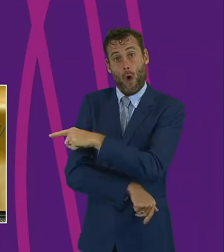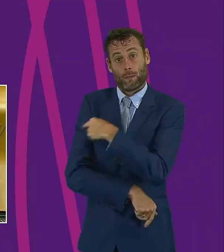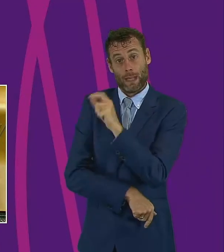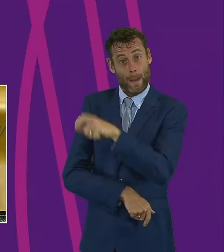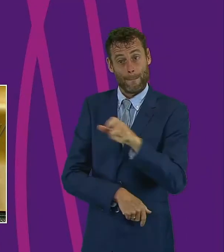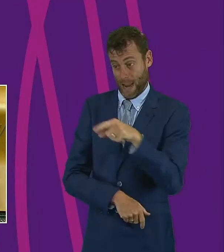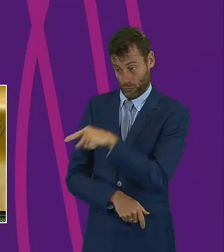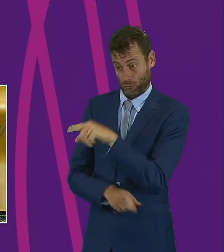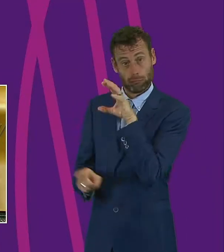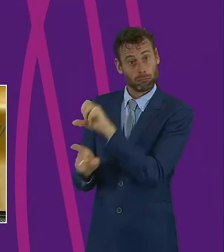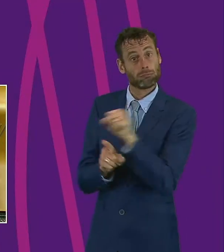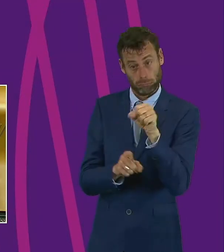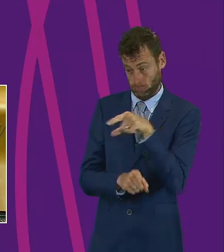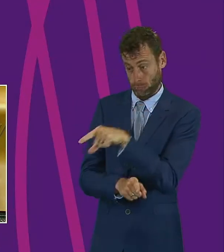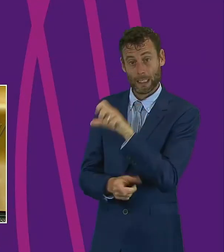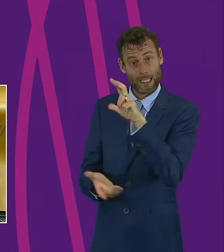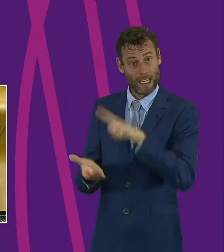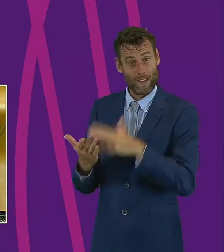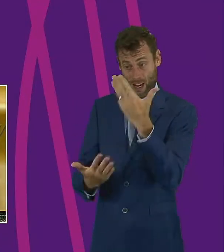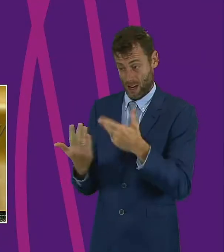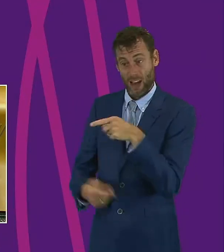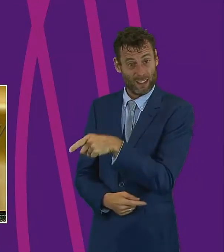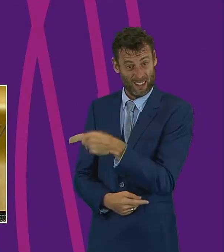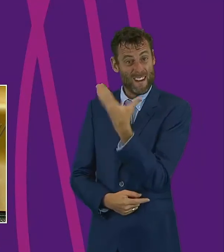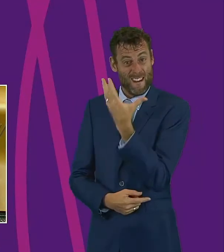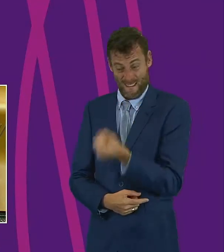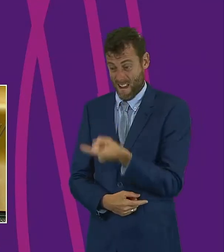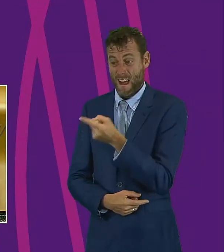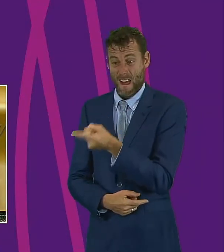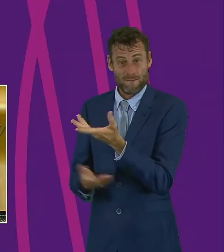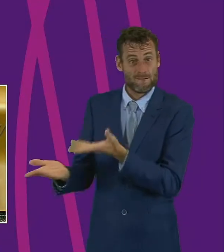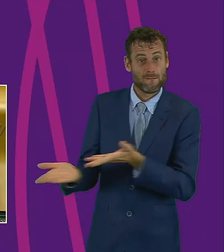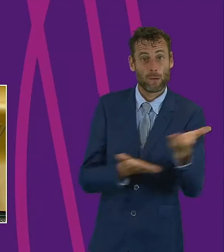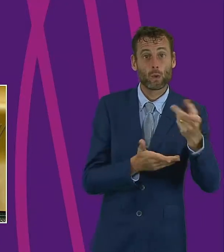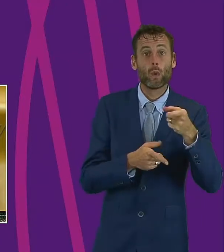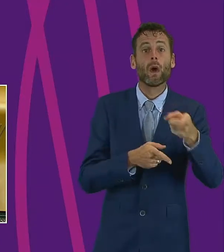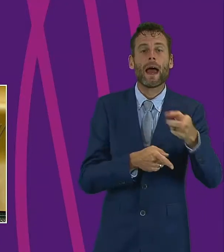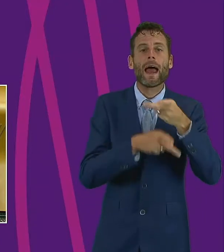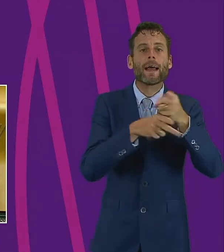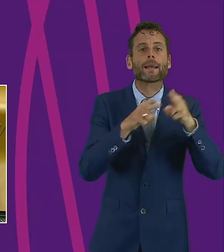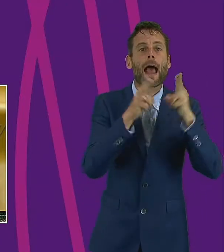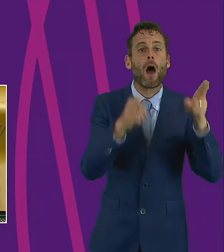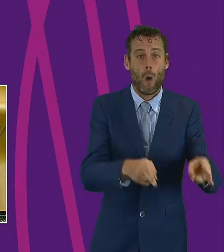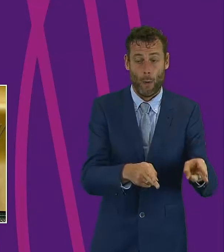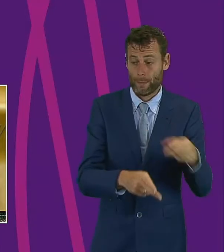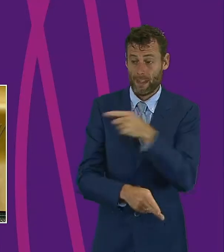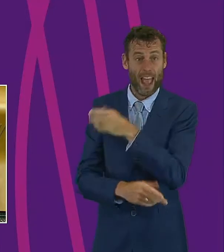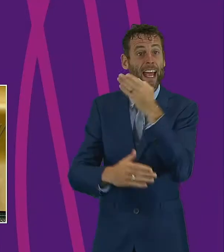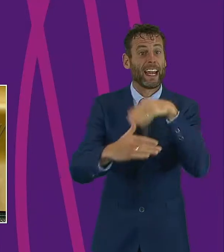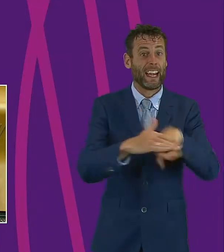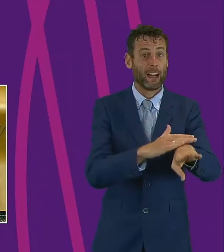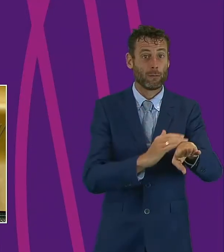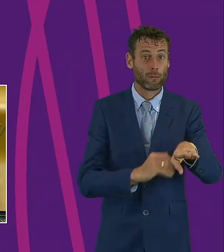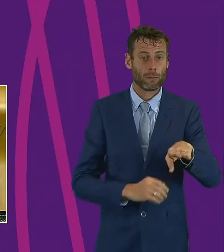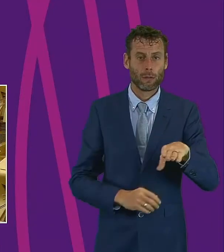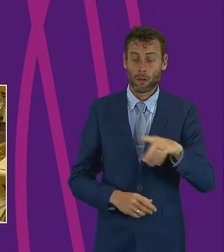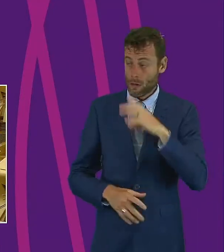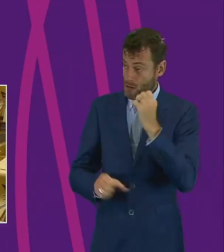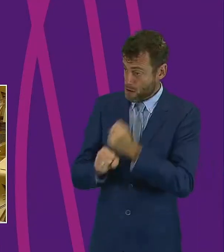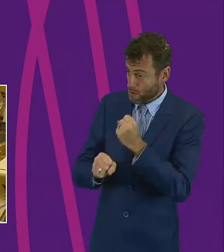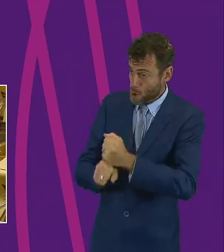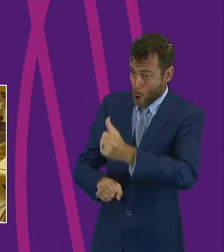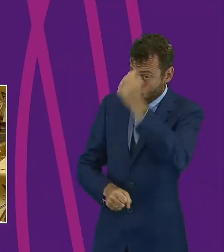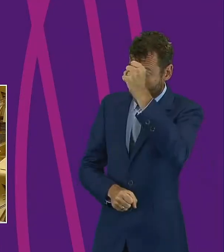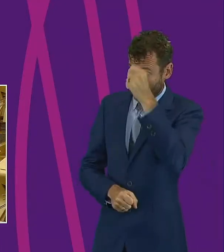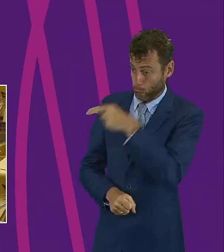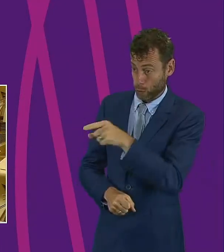had subsequently been transferred into a care home? And if they knew, when they knew and why it was not made public? First Minister.